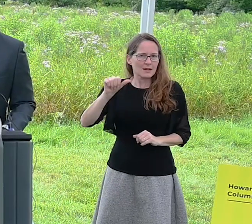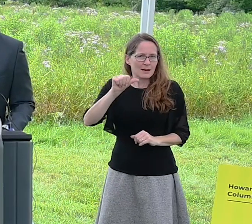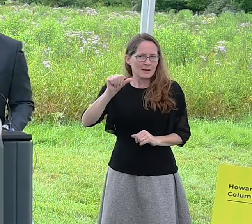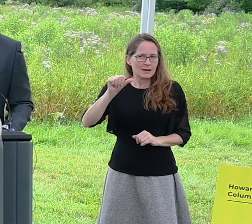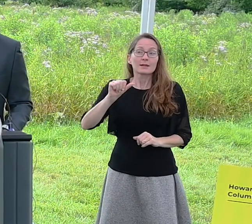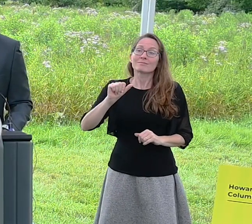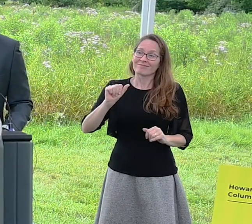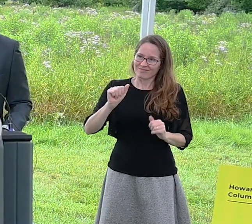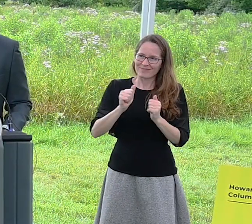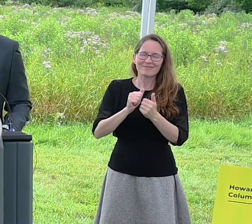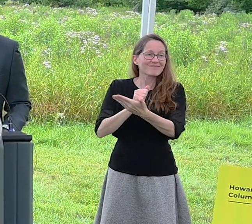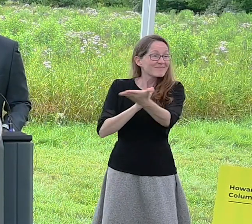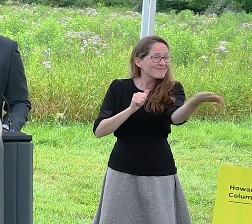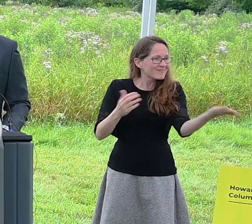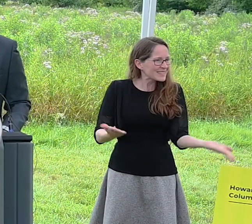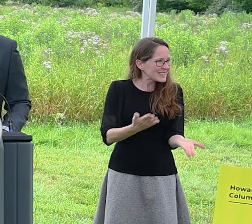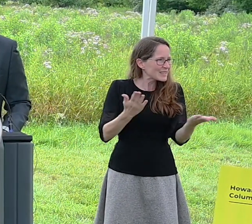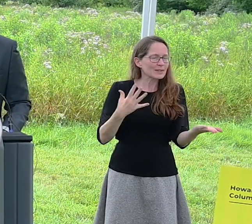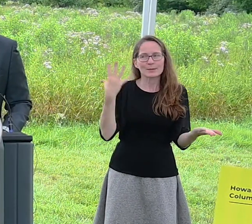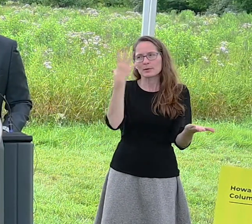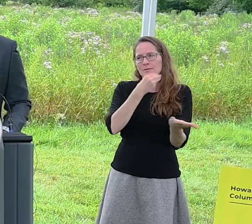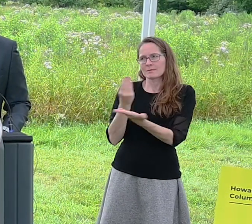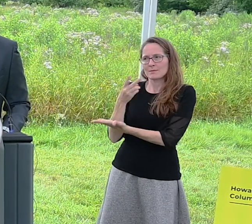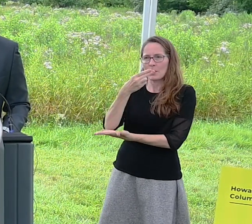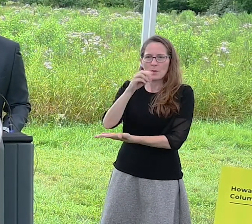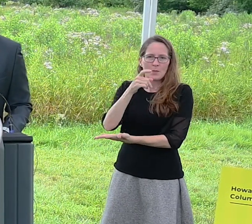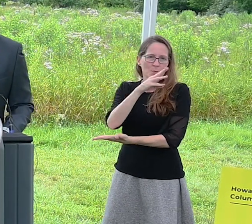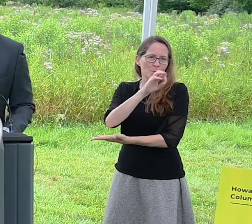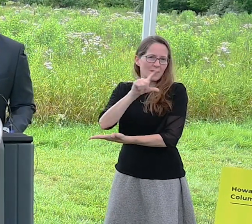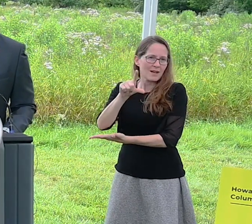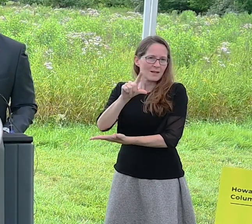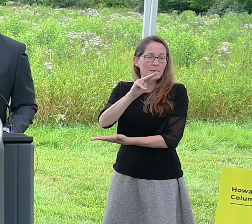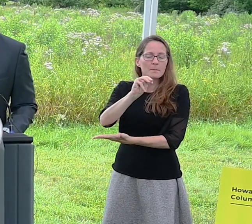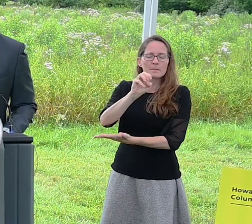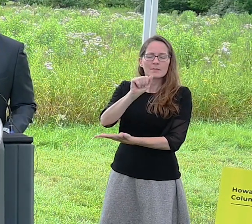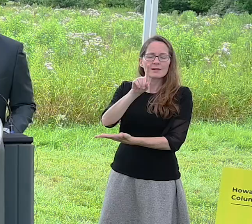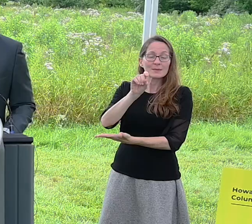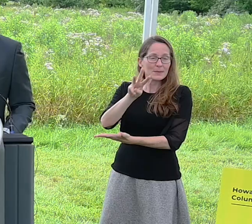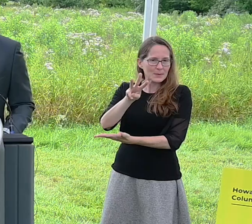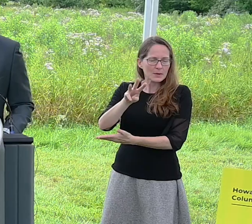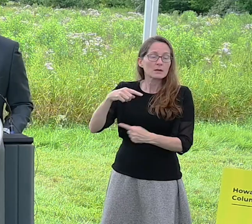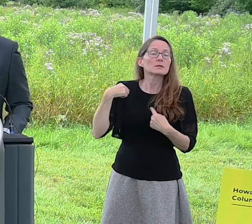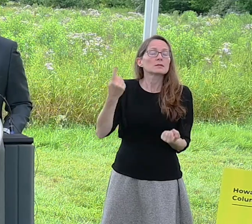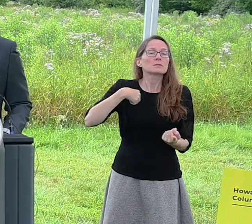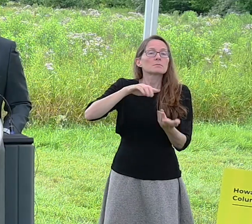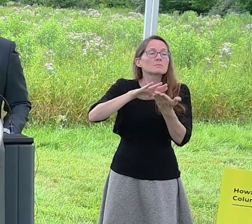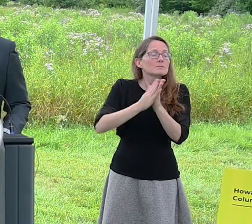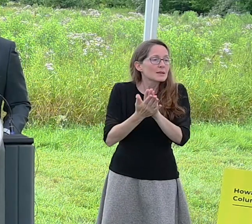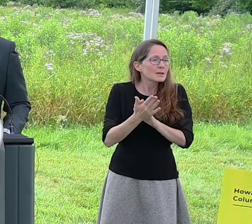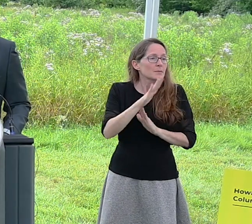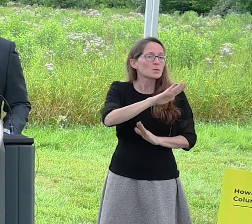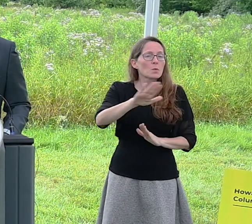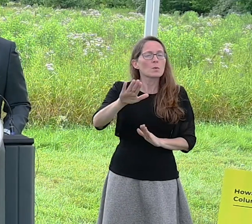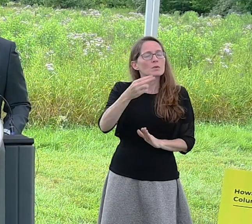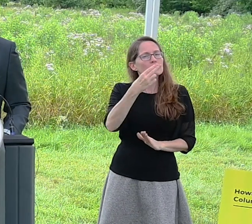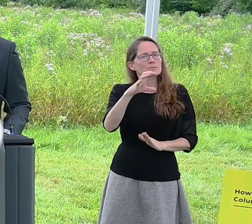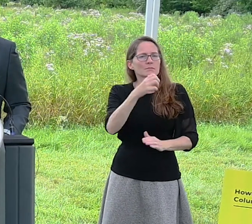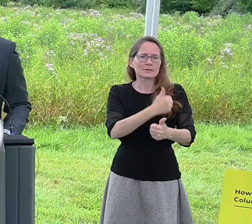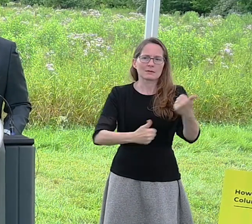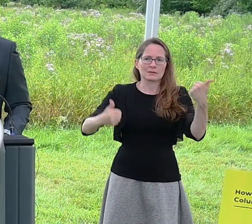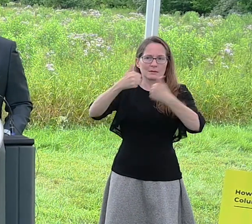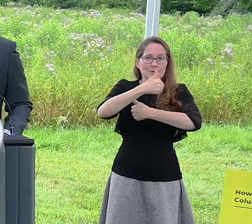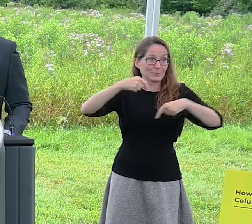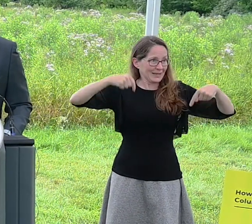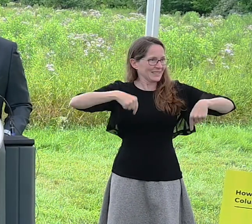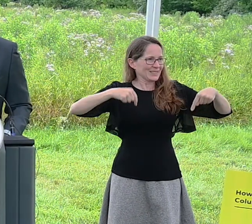at the beautiful Hopewell Meadow. Since becoming your county executive right here in Howard County in December of